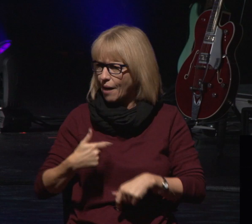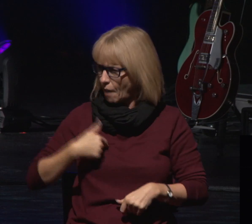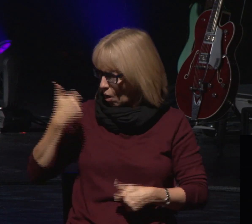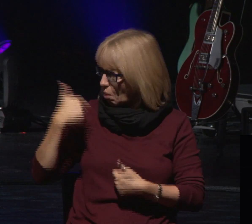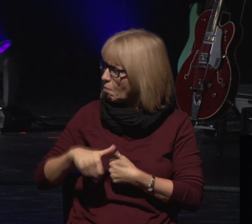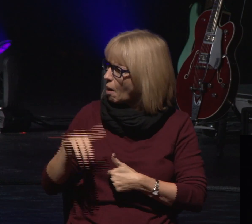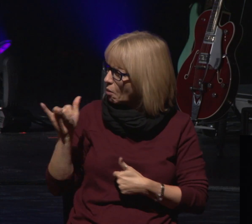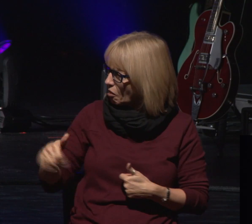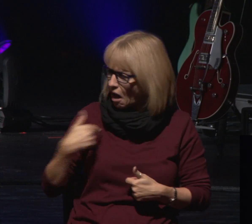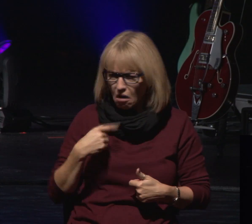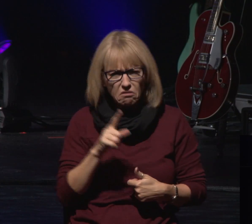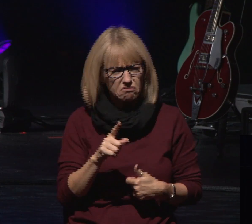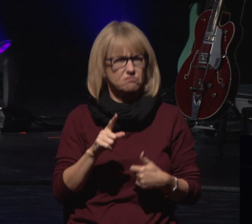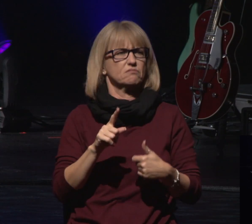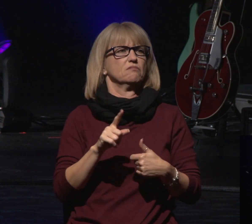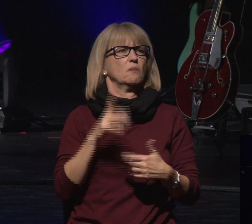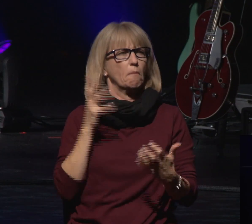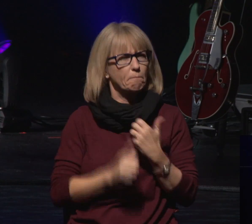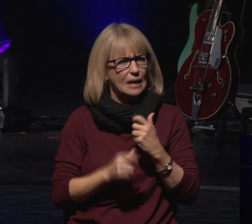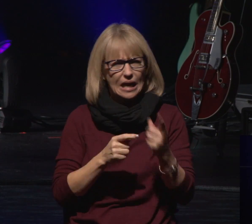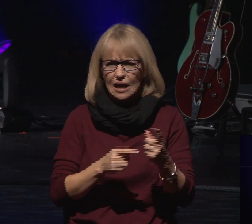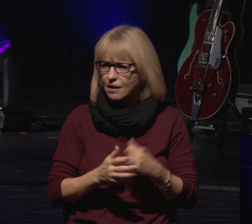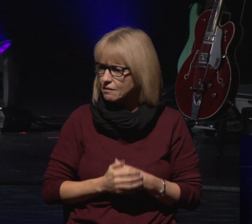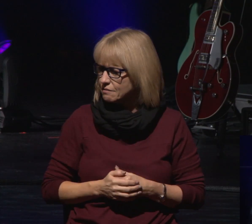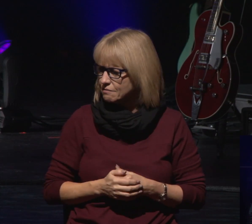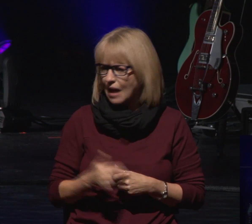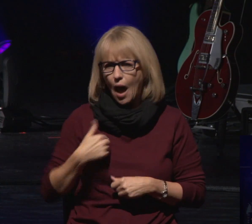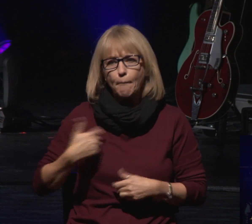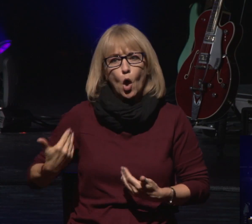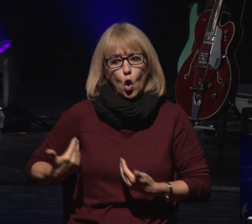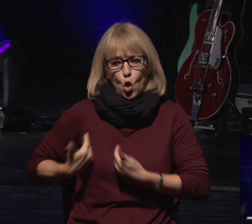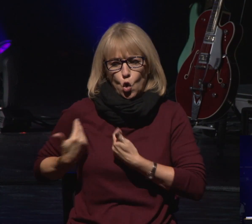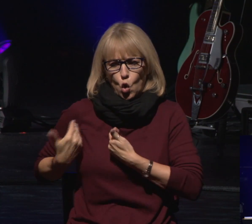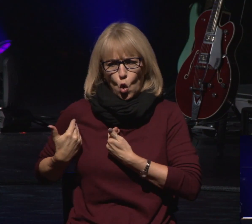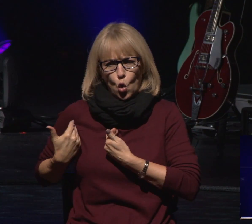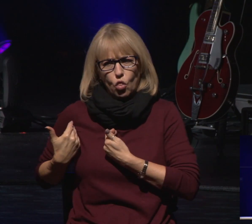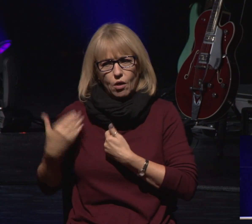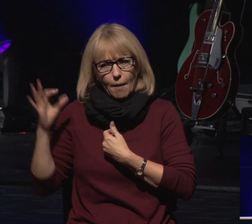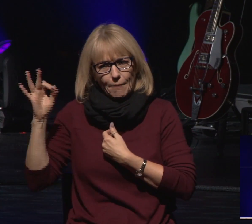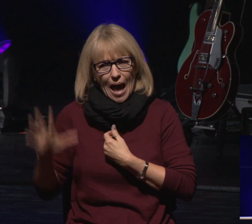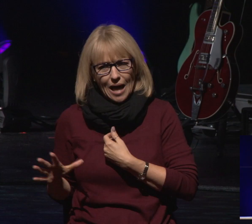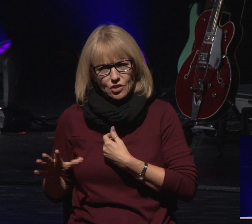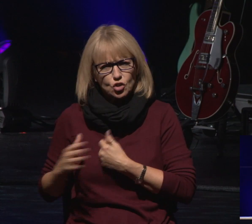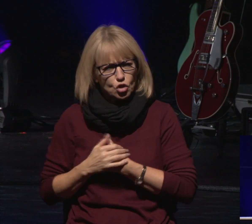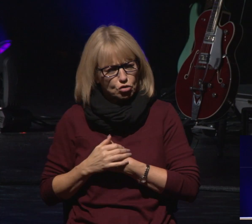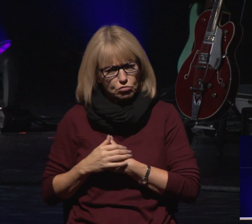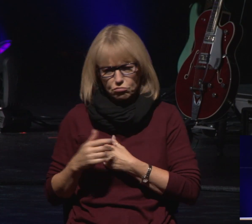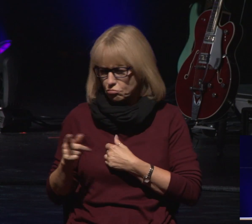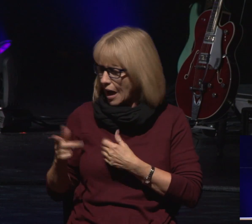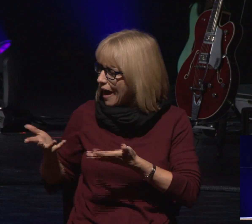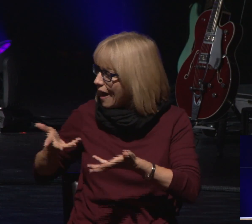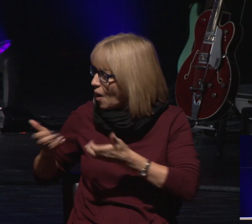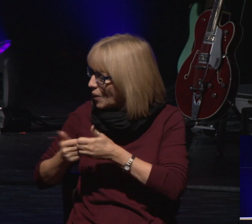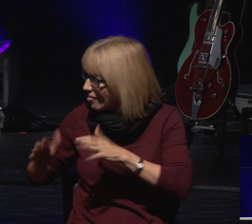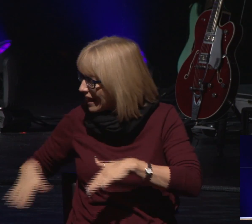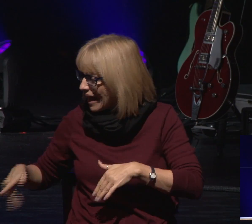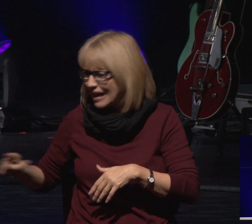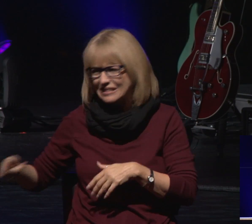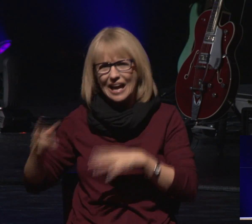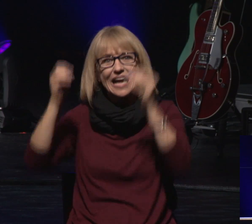minister going into a grade school and interacting with the kids, and some of the teachers there were just mean, and they were